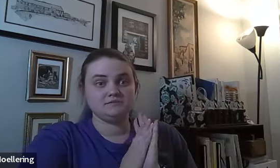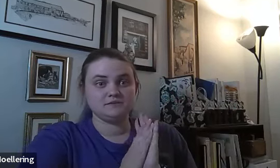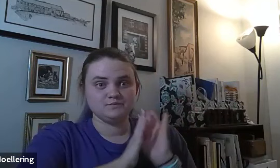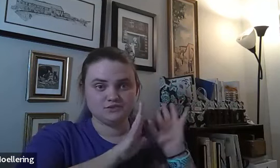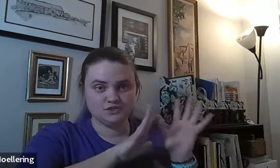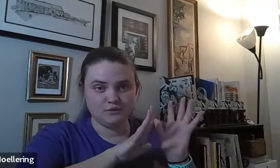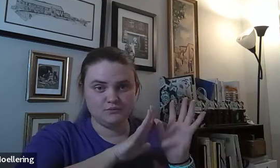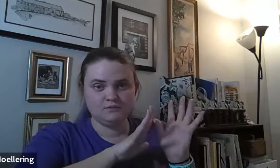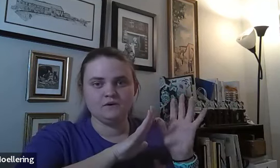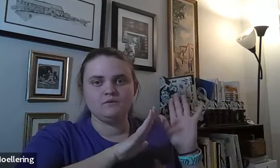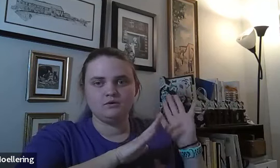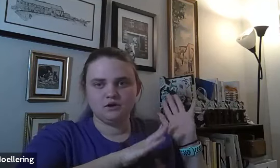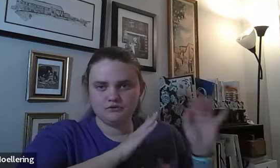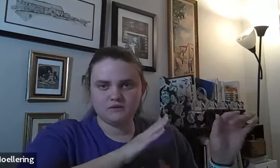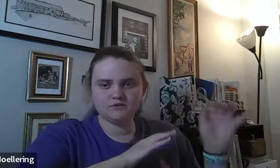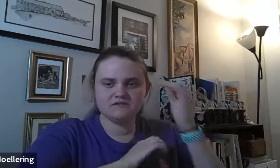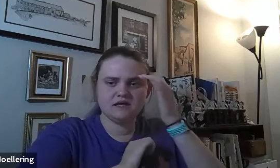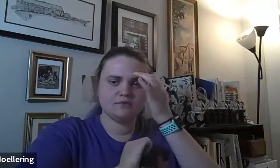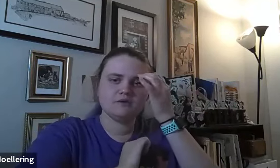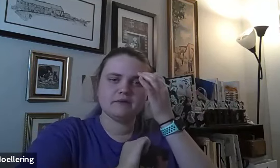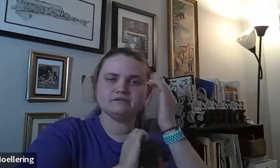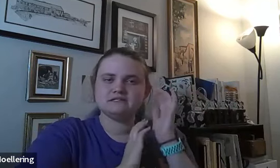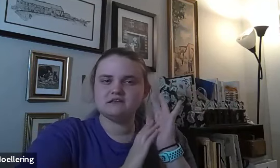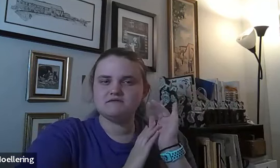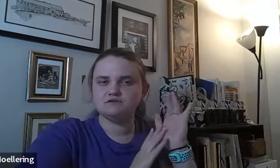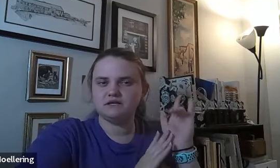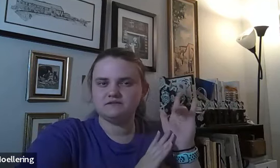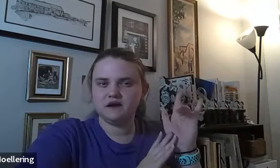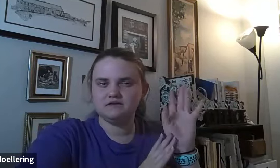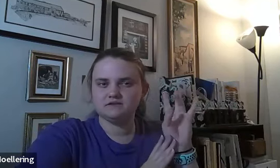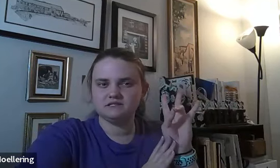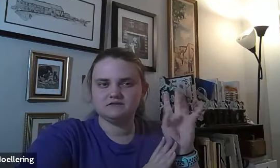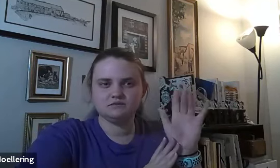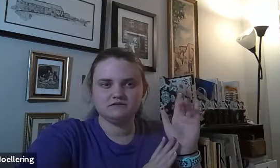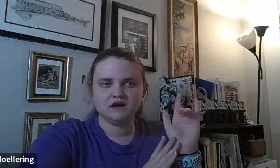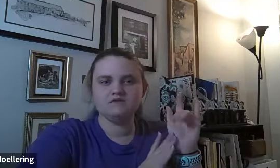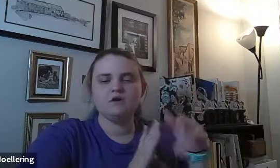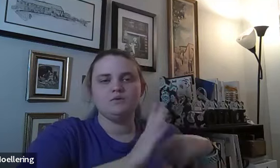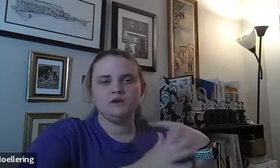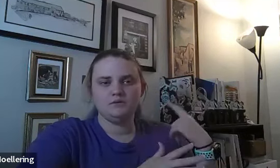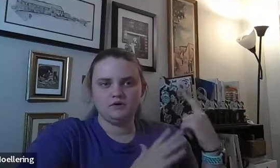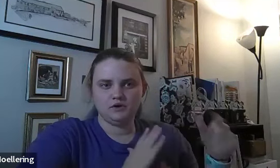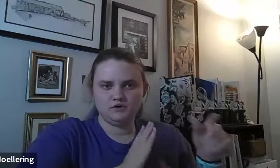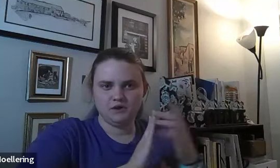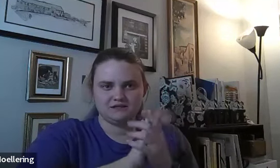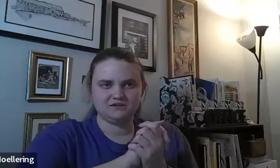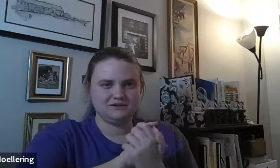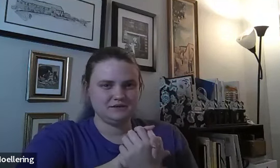names. So we'll go through numbers, and then probably about 7:25. So at 7:25, we will go practice our names.